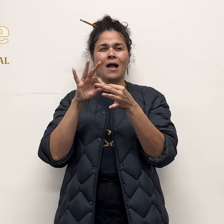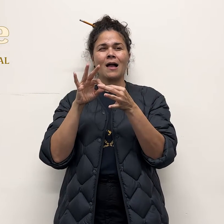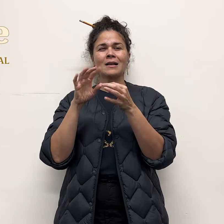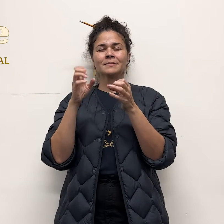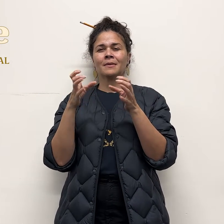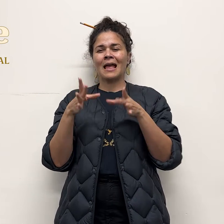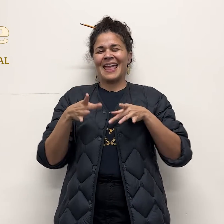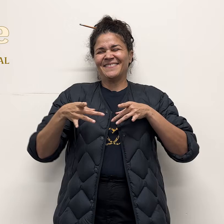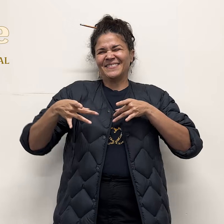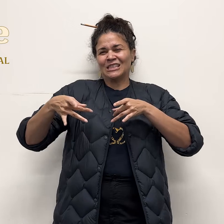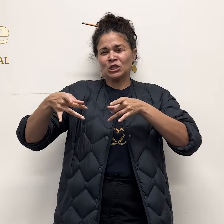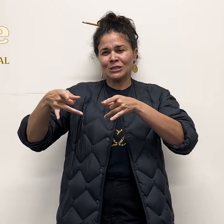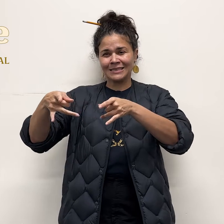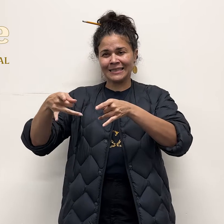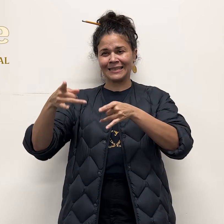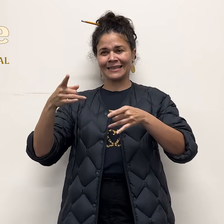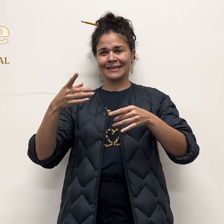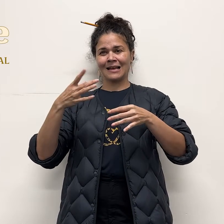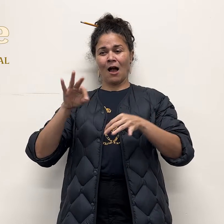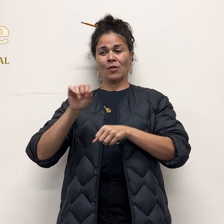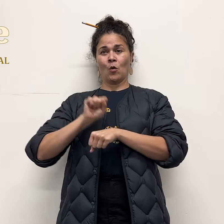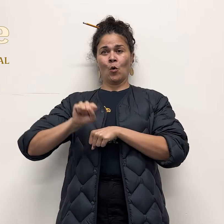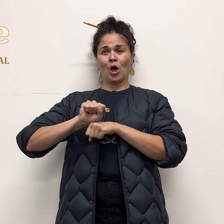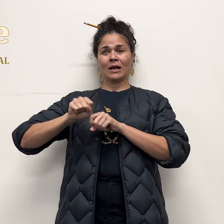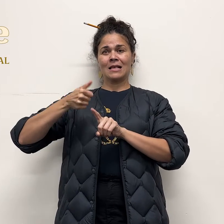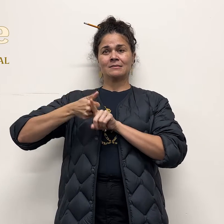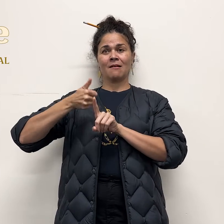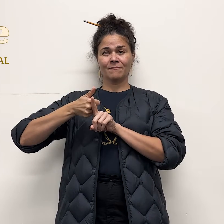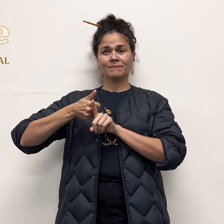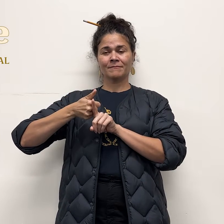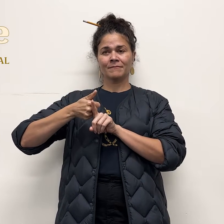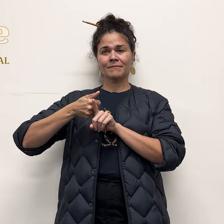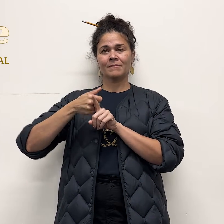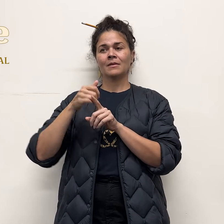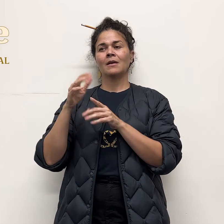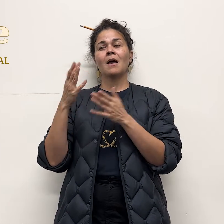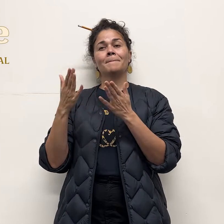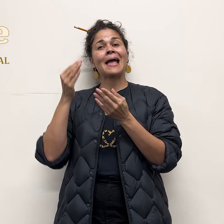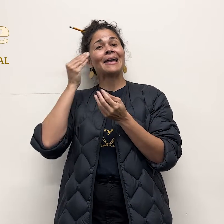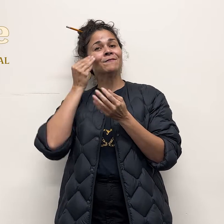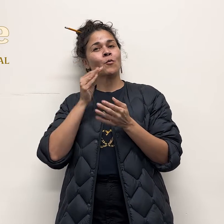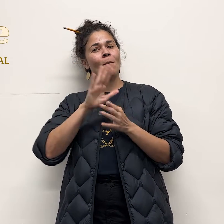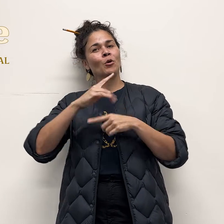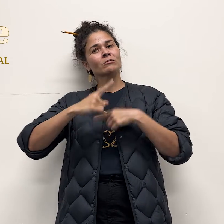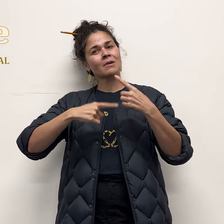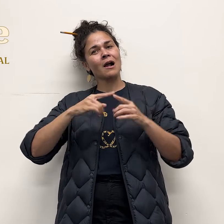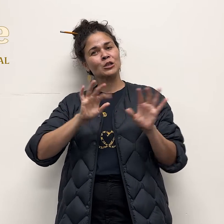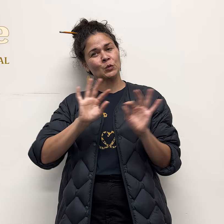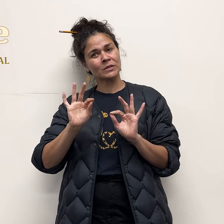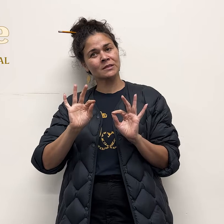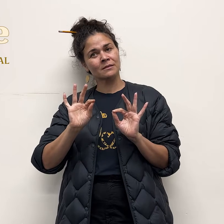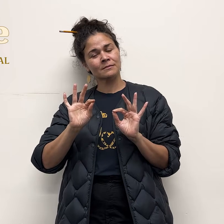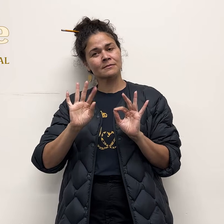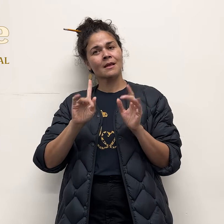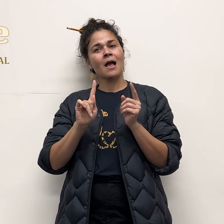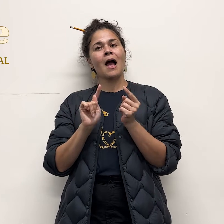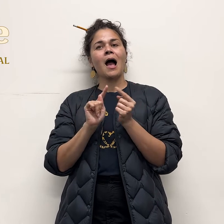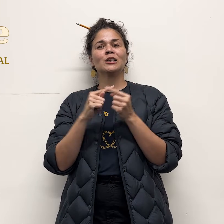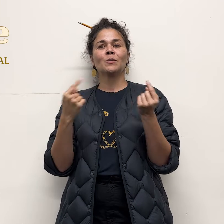it in an efficient way while they're working on machinery? And that might inform the sign choices, as opposed to how